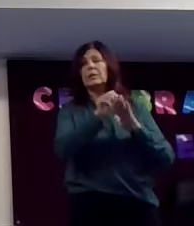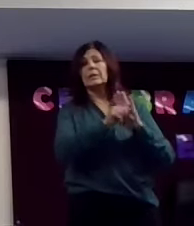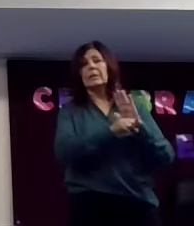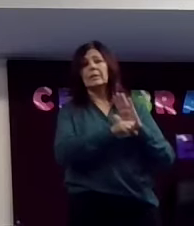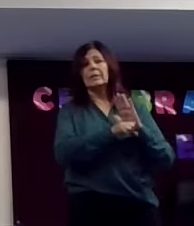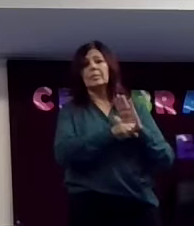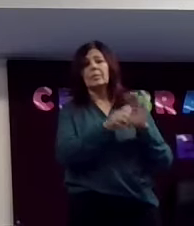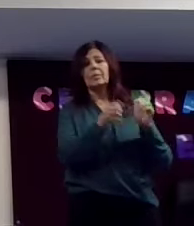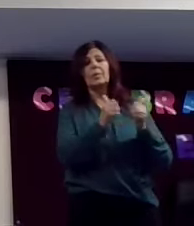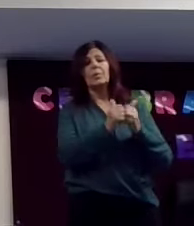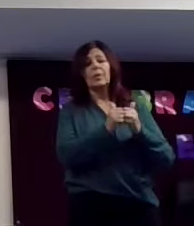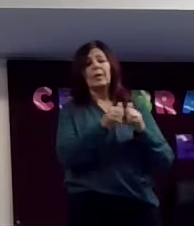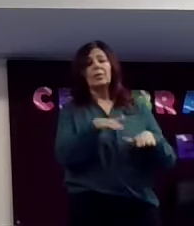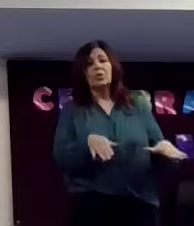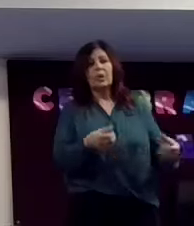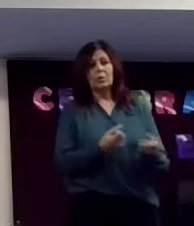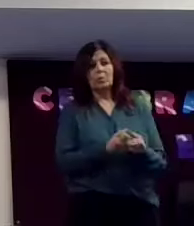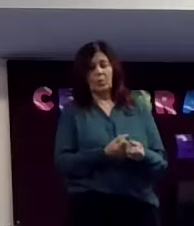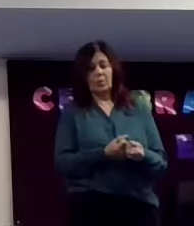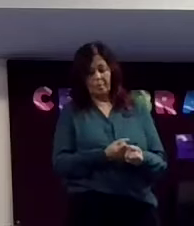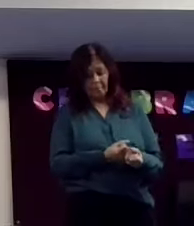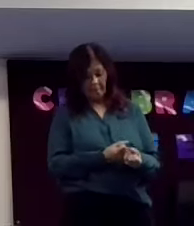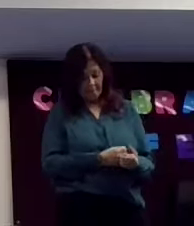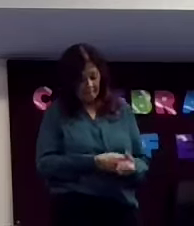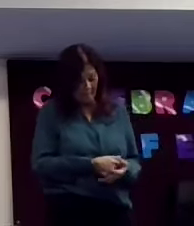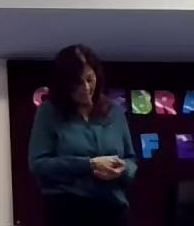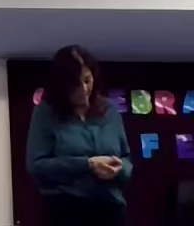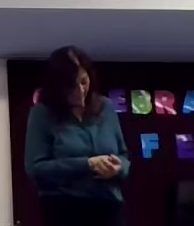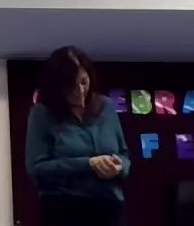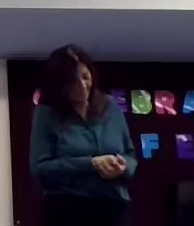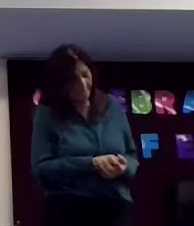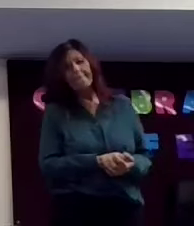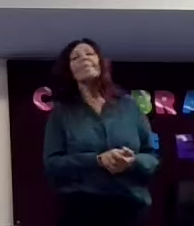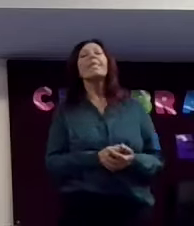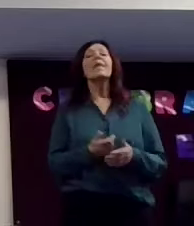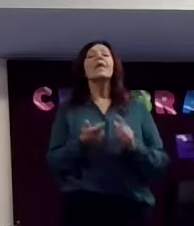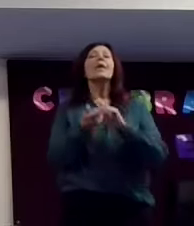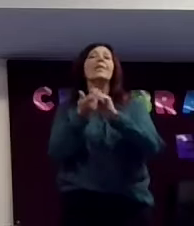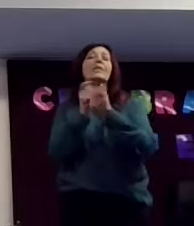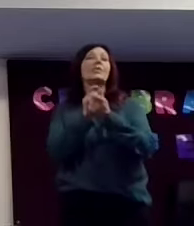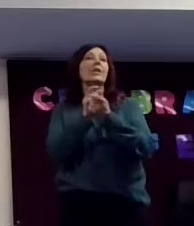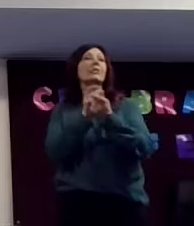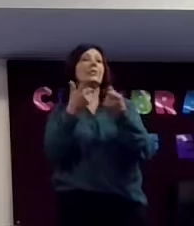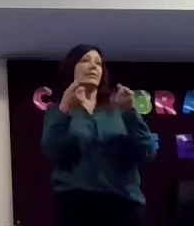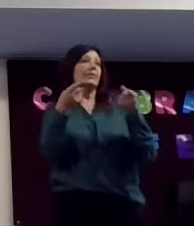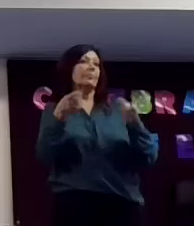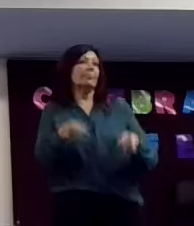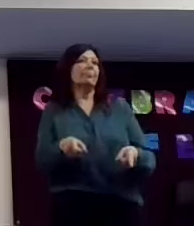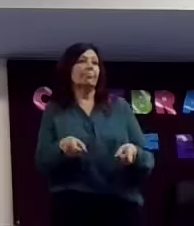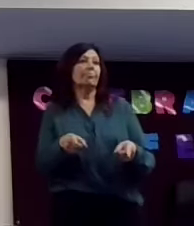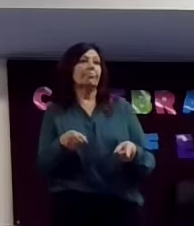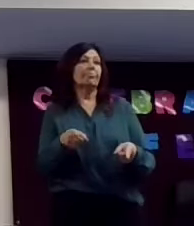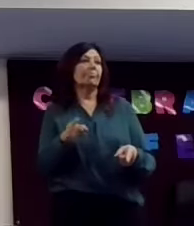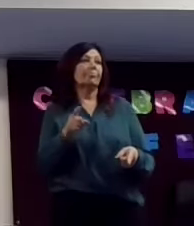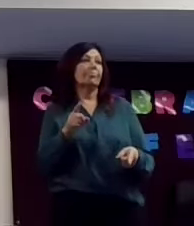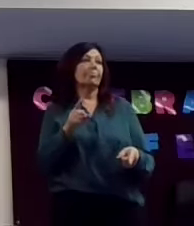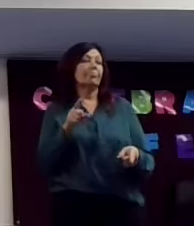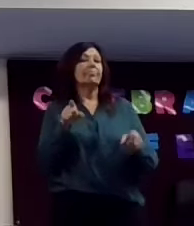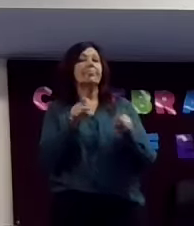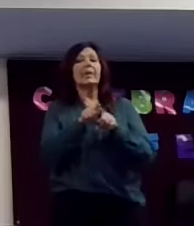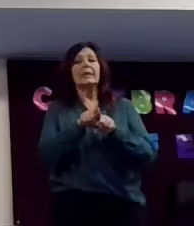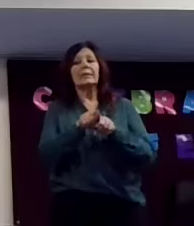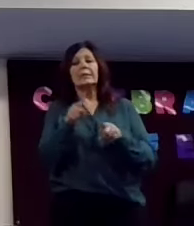with respect to child support. You know, the changes that came about as